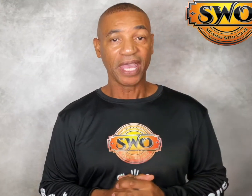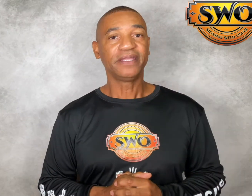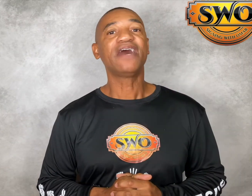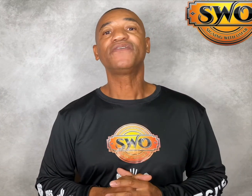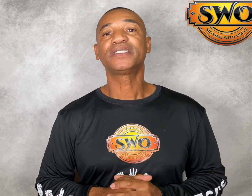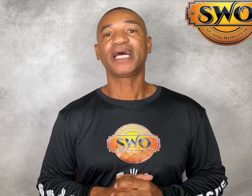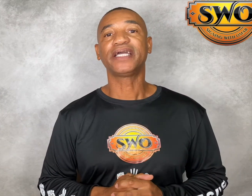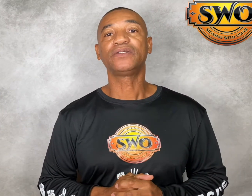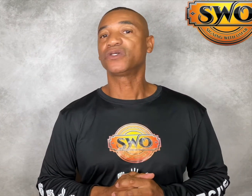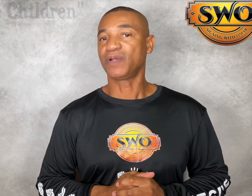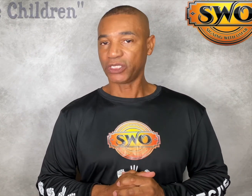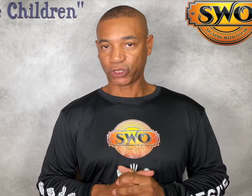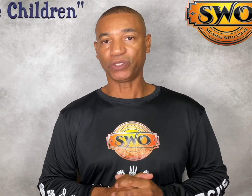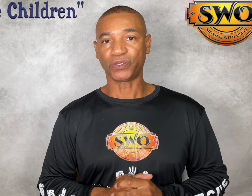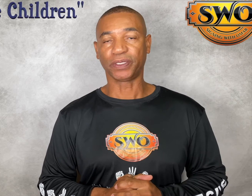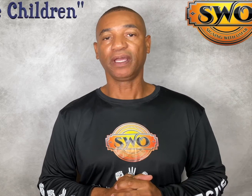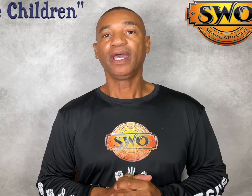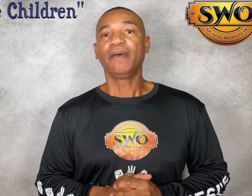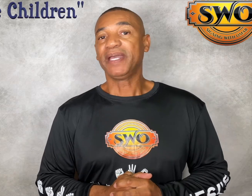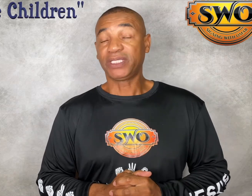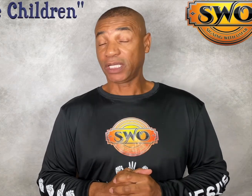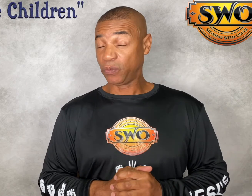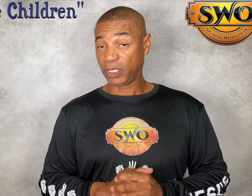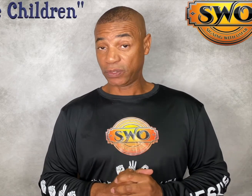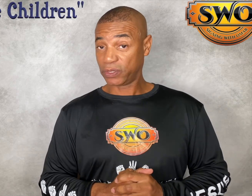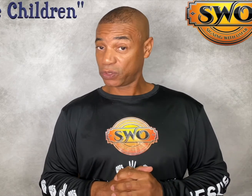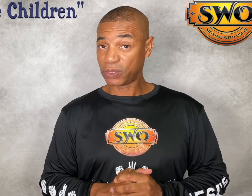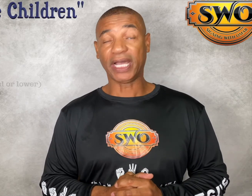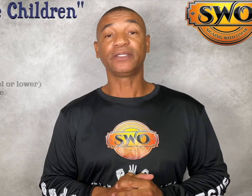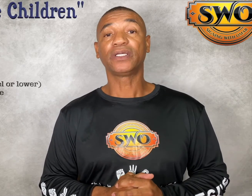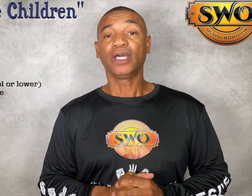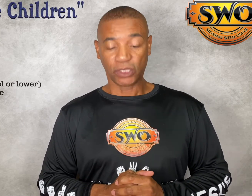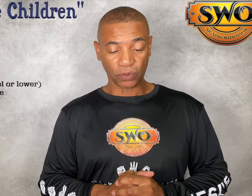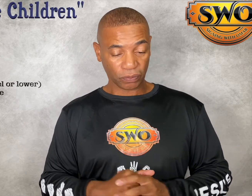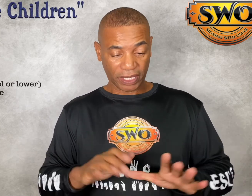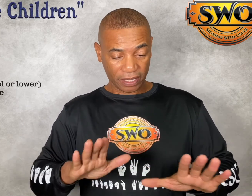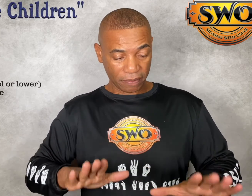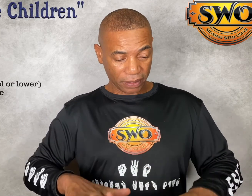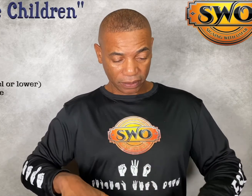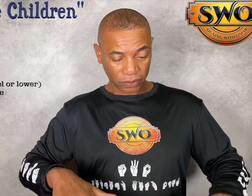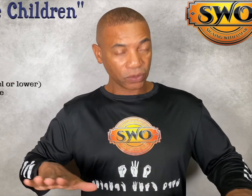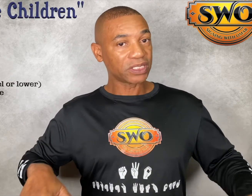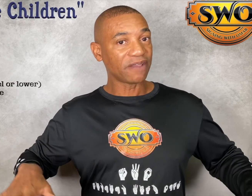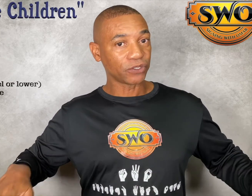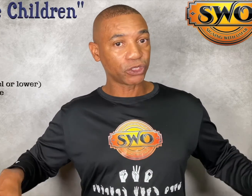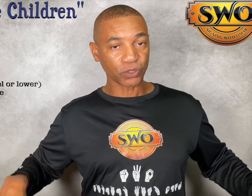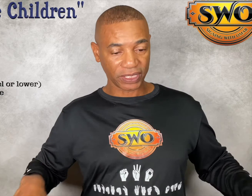Now for the sign to raise children. Basically what you do is two signs. You'll do the sign for children as if